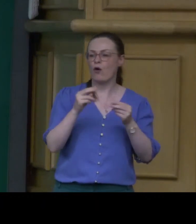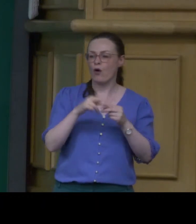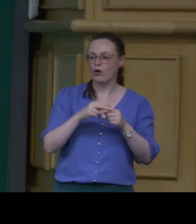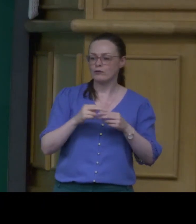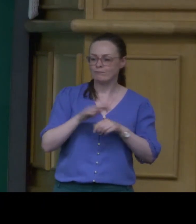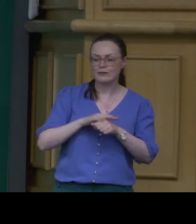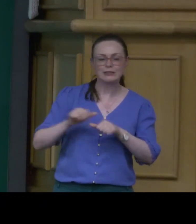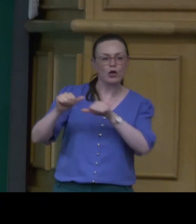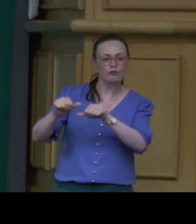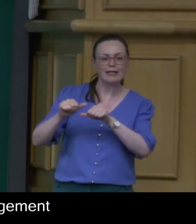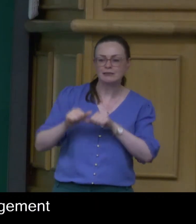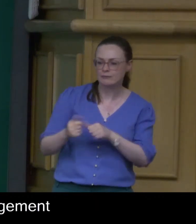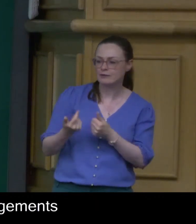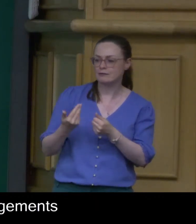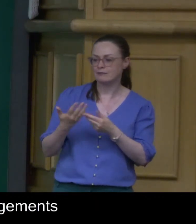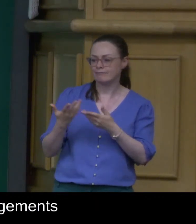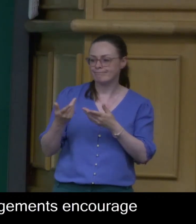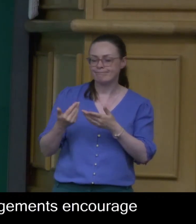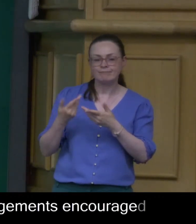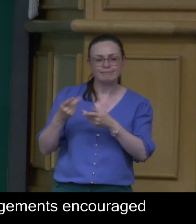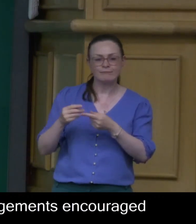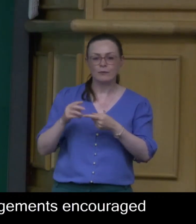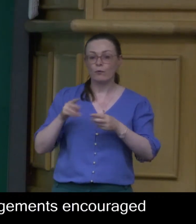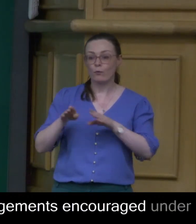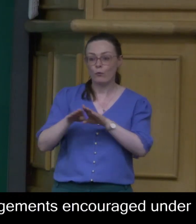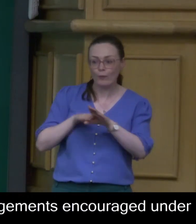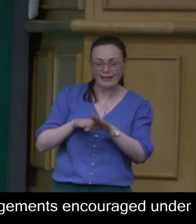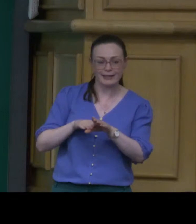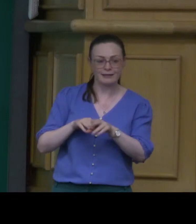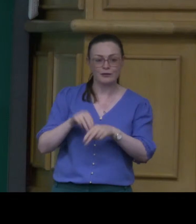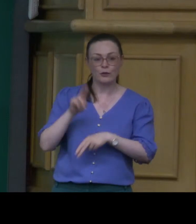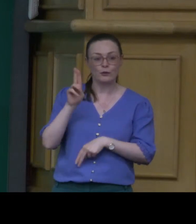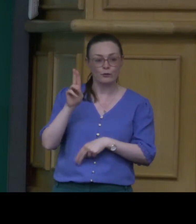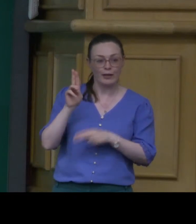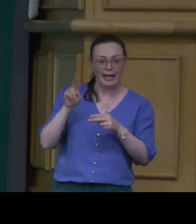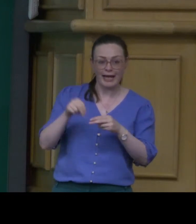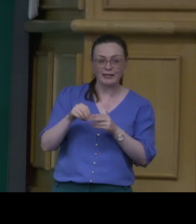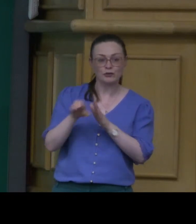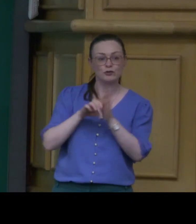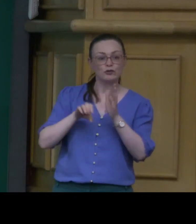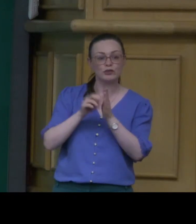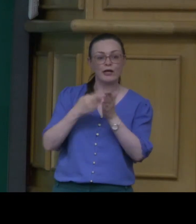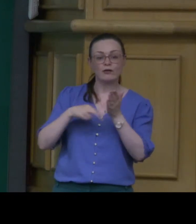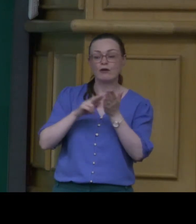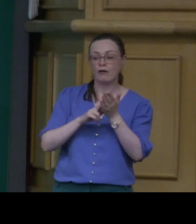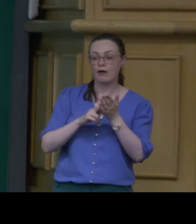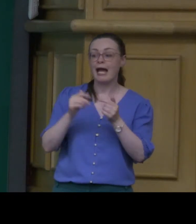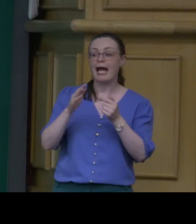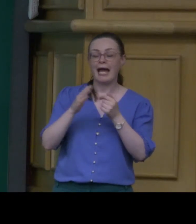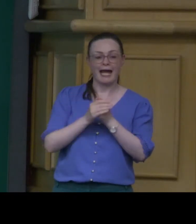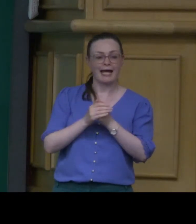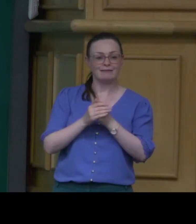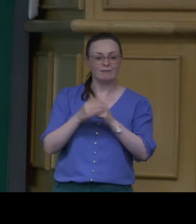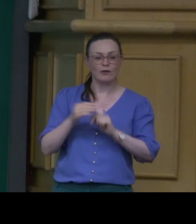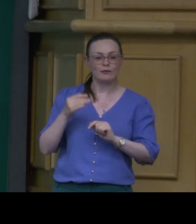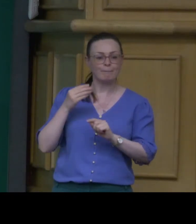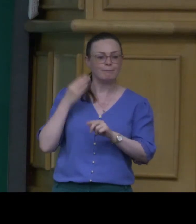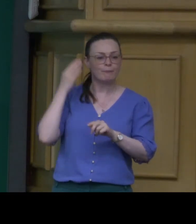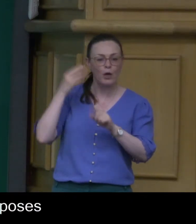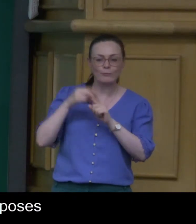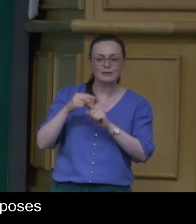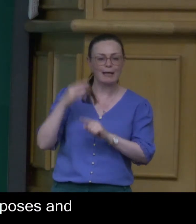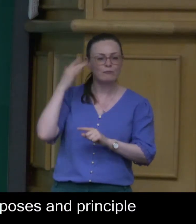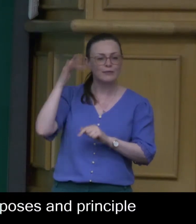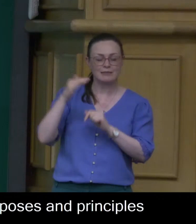arrangements encouraged under and consistent with the United Nations Charter and the purposes and principles